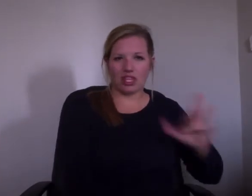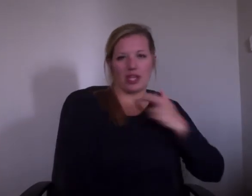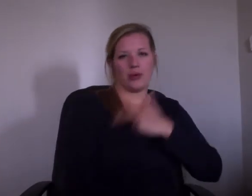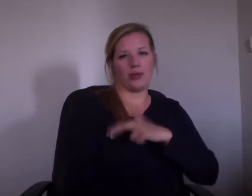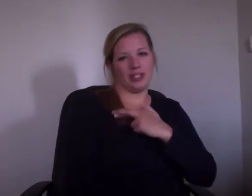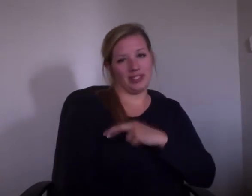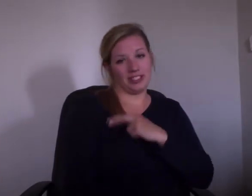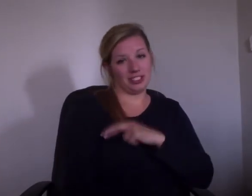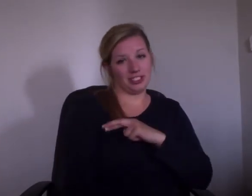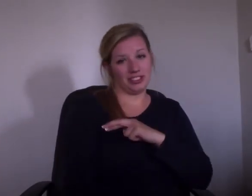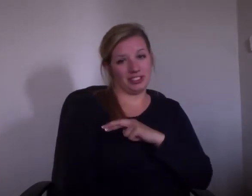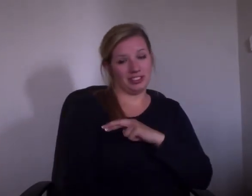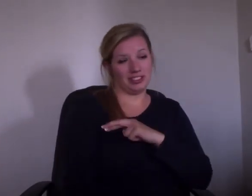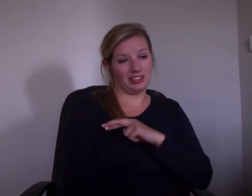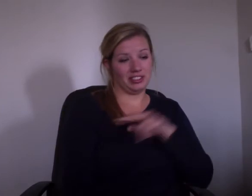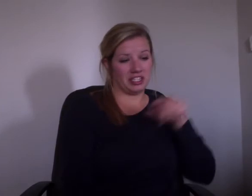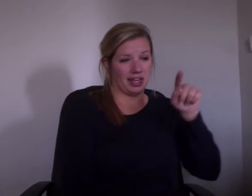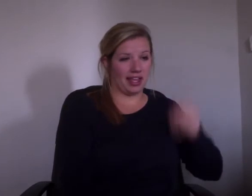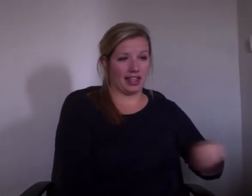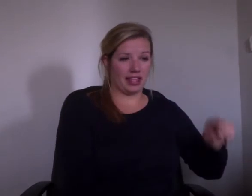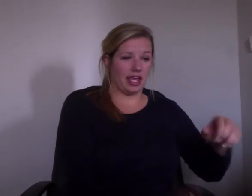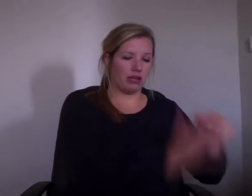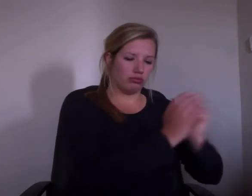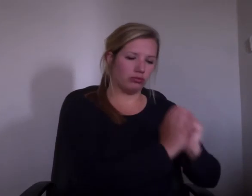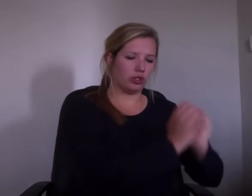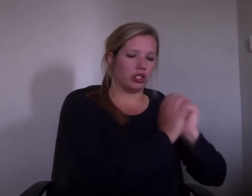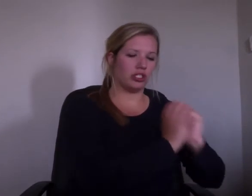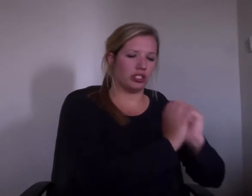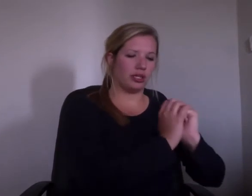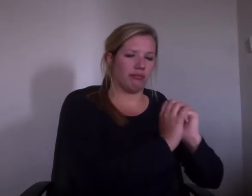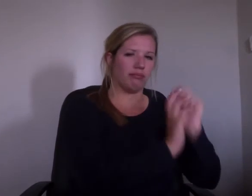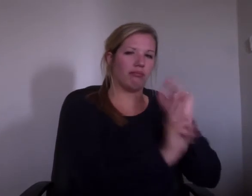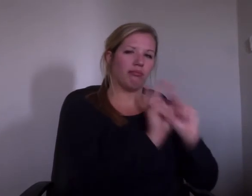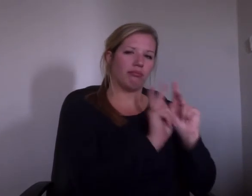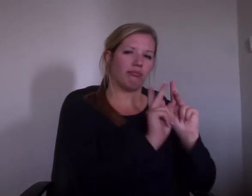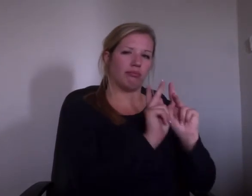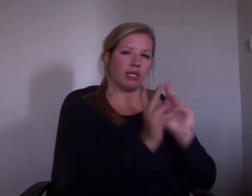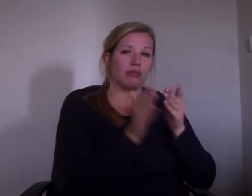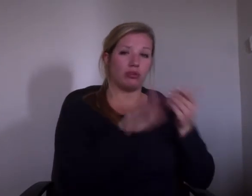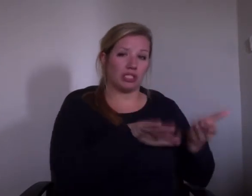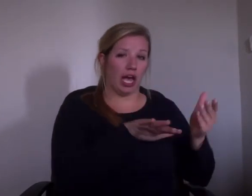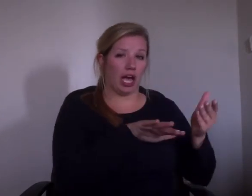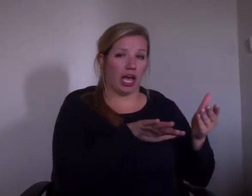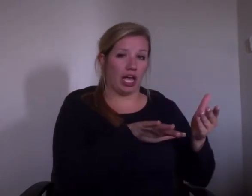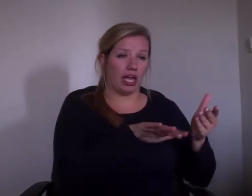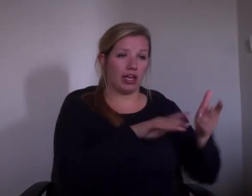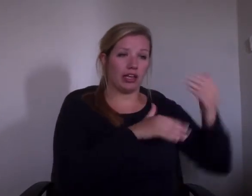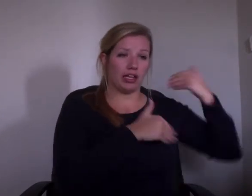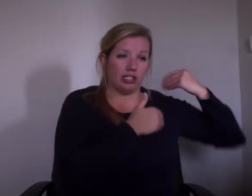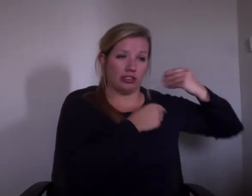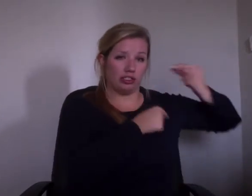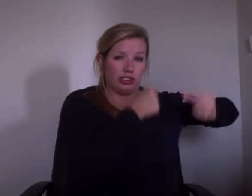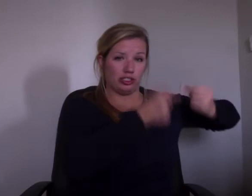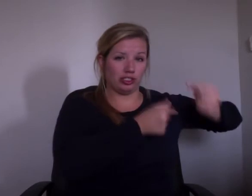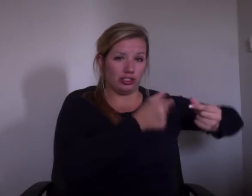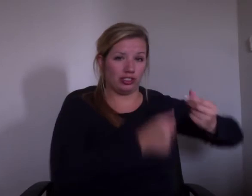culture, was that they worshipped their ancestors, and they buried their ancestors on their